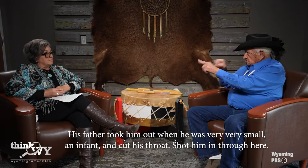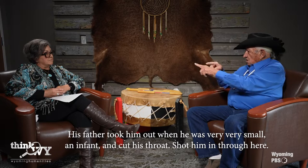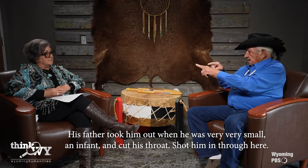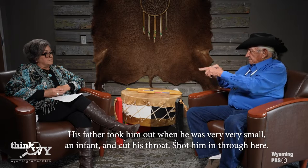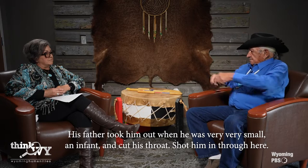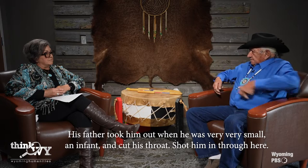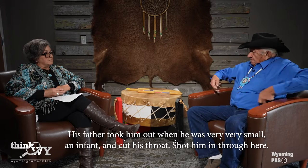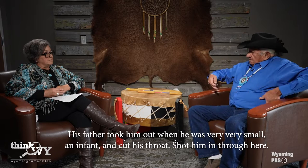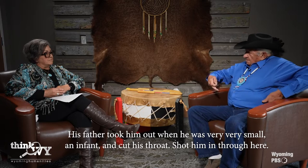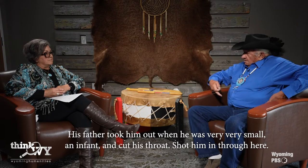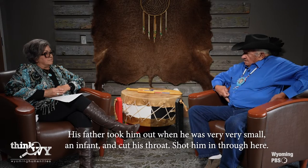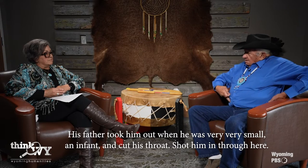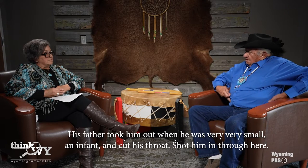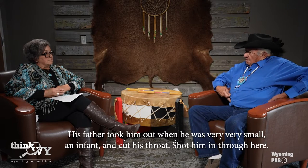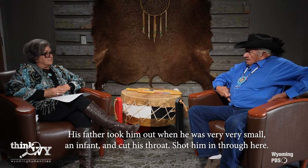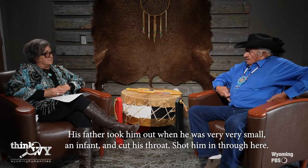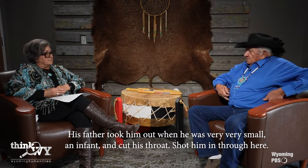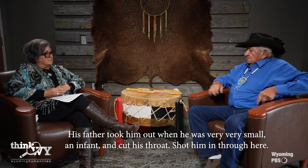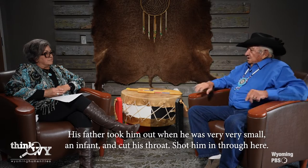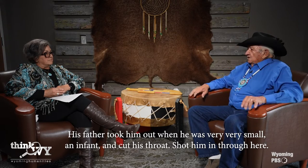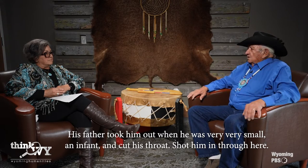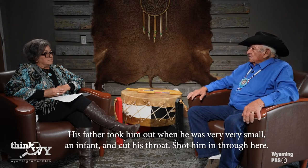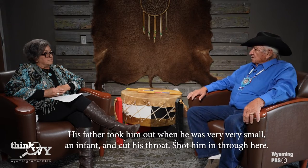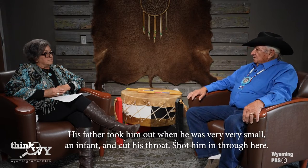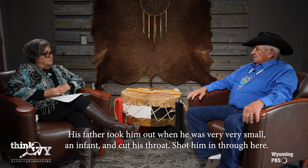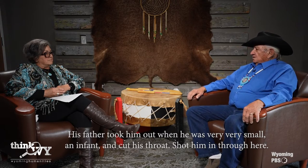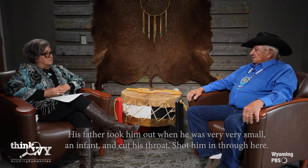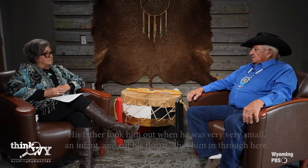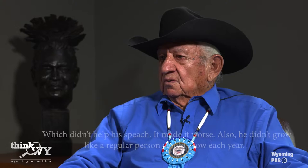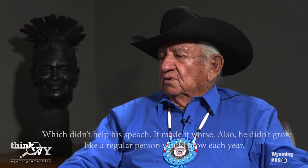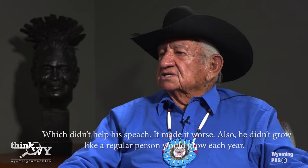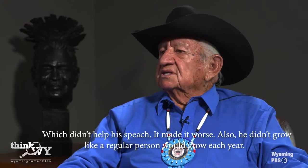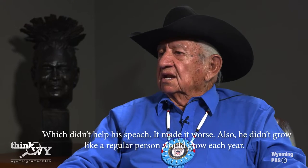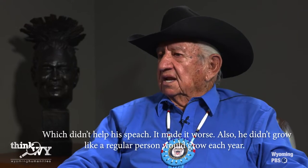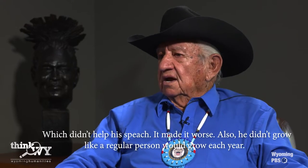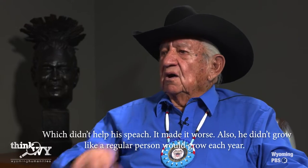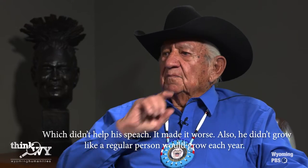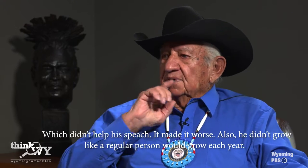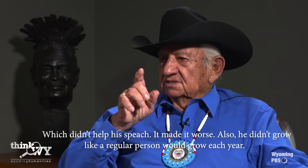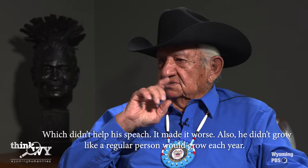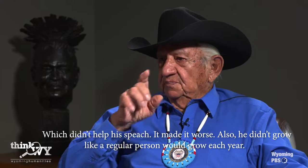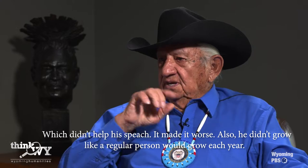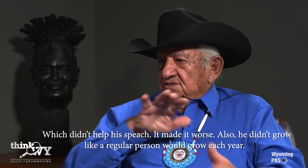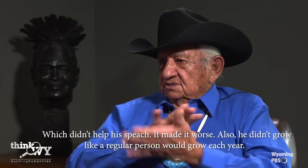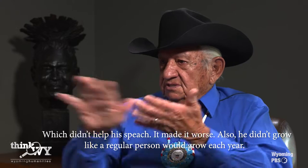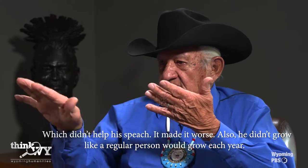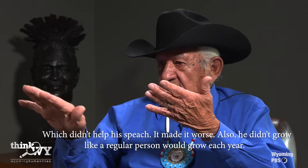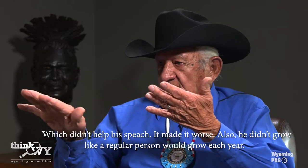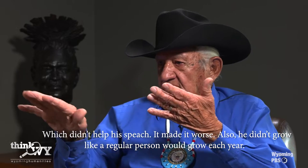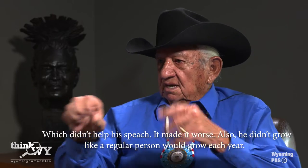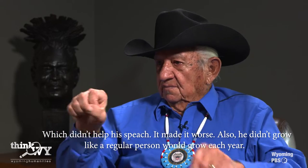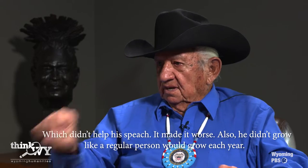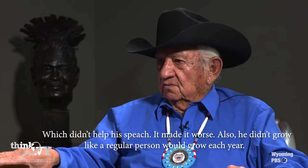shot him in through here, which didn't help his speech. It made it